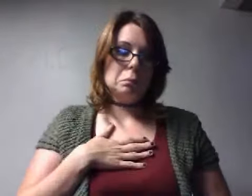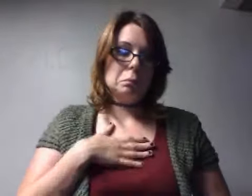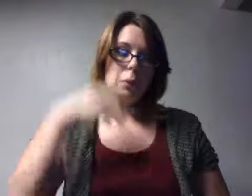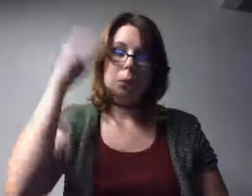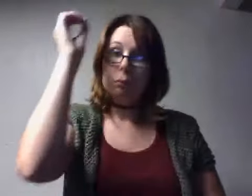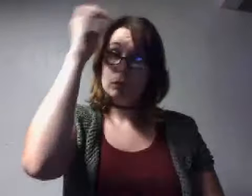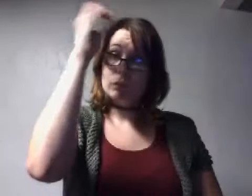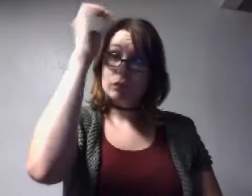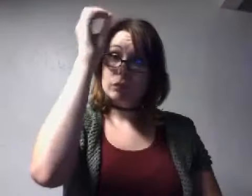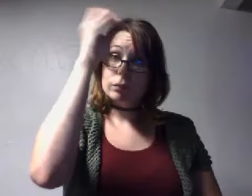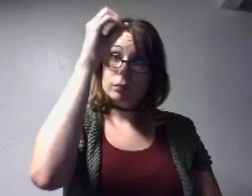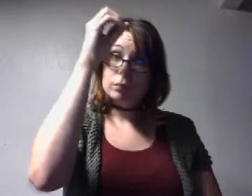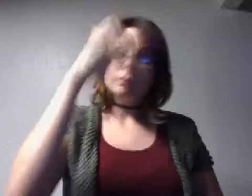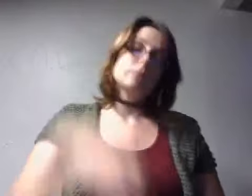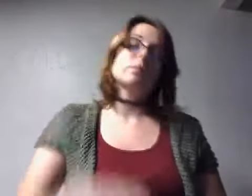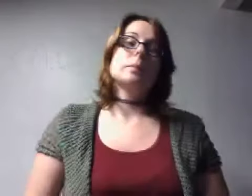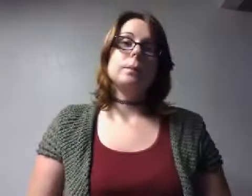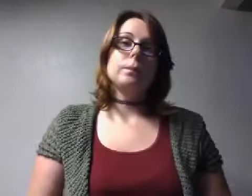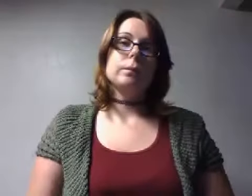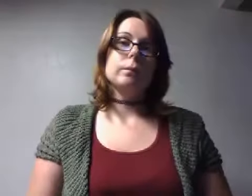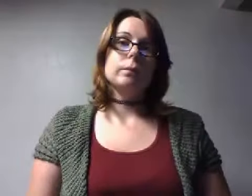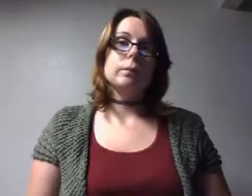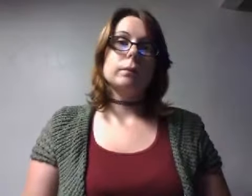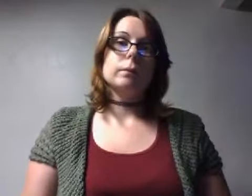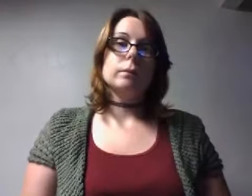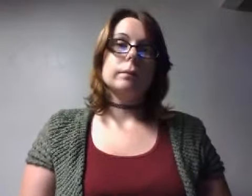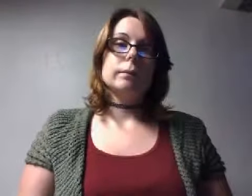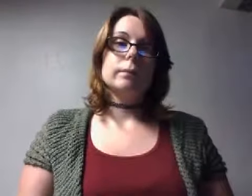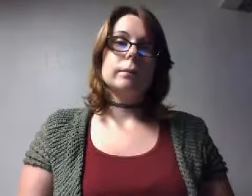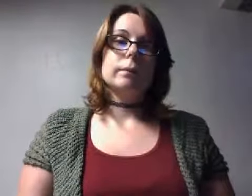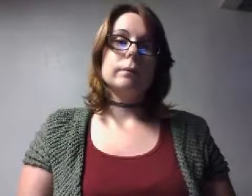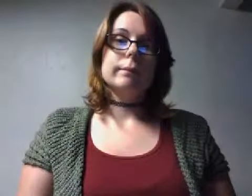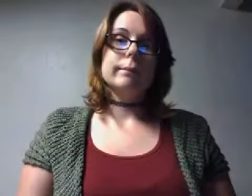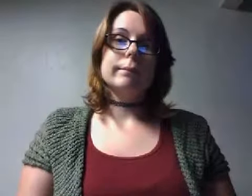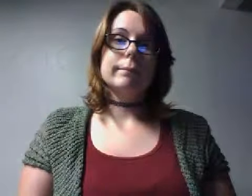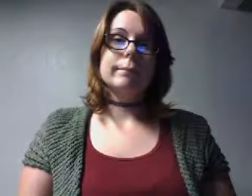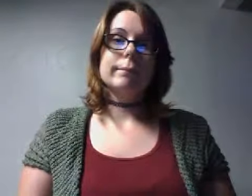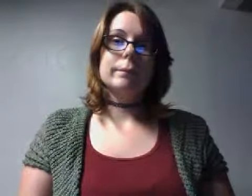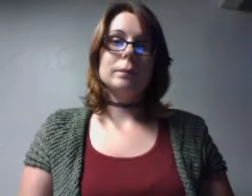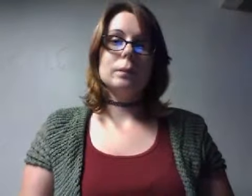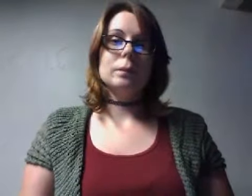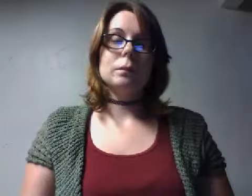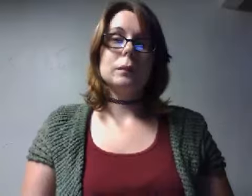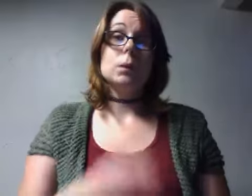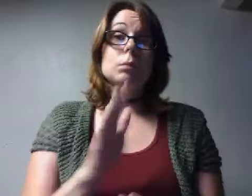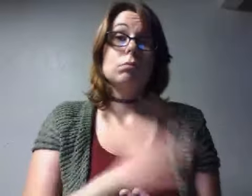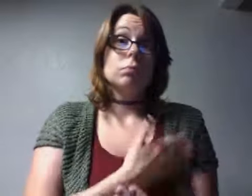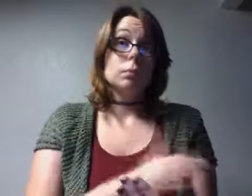that, yeah, I'll tackle something else as soon as it comes to me, and music plays a big part of my